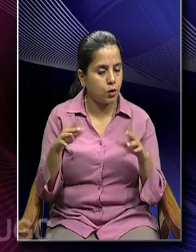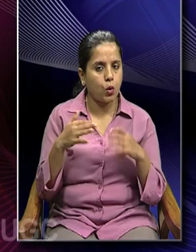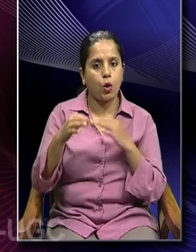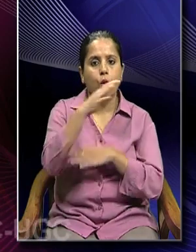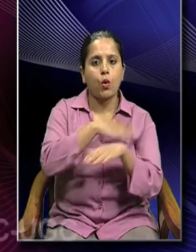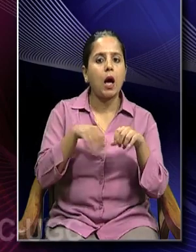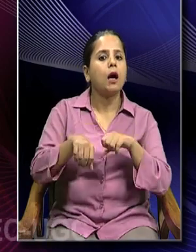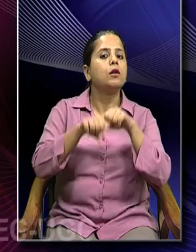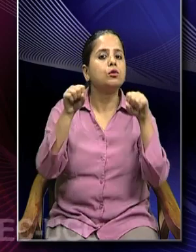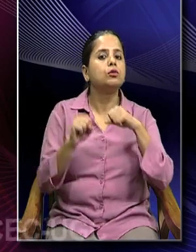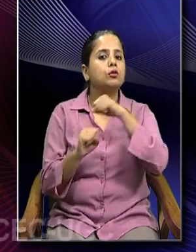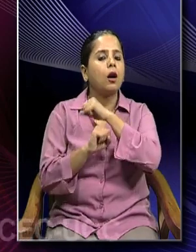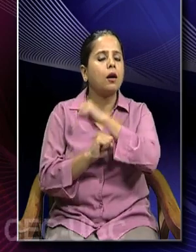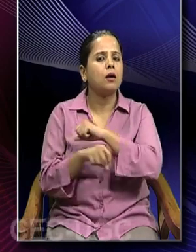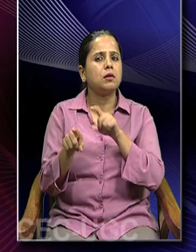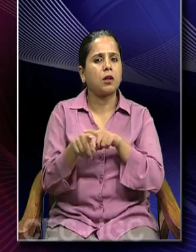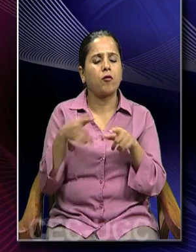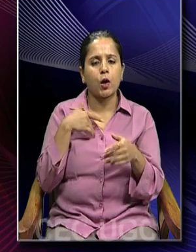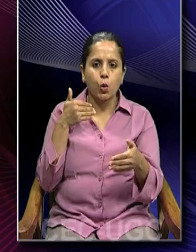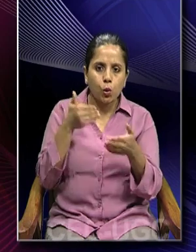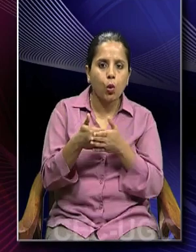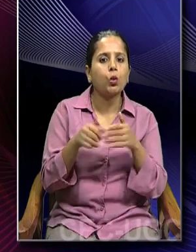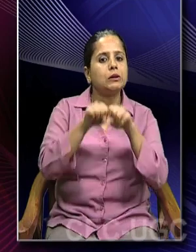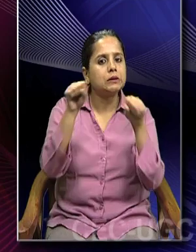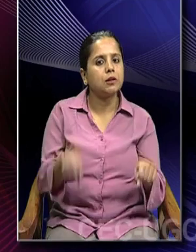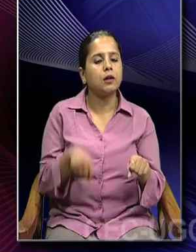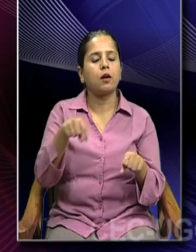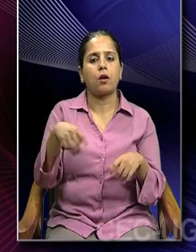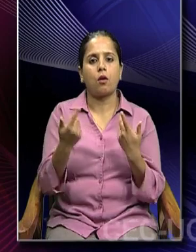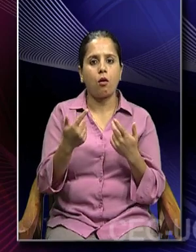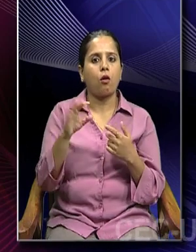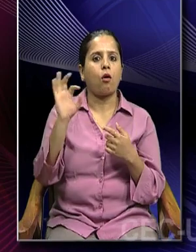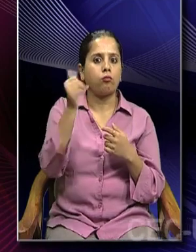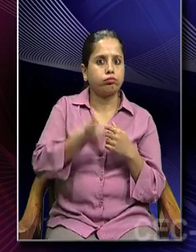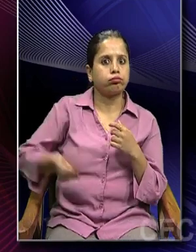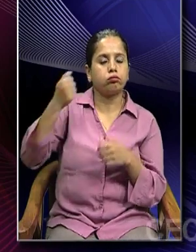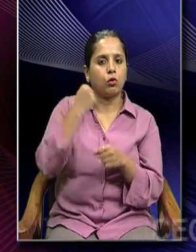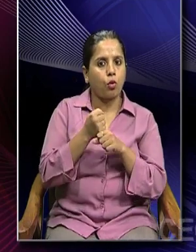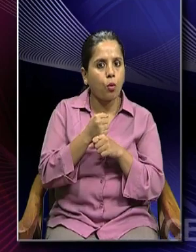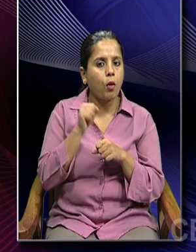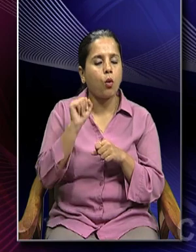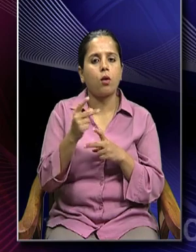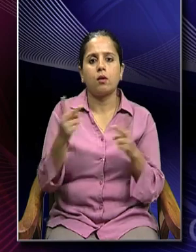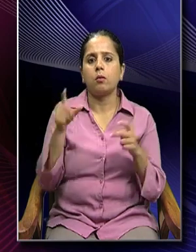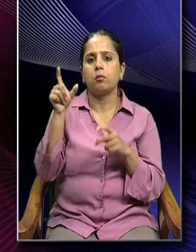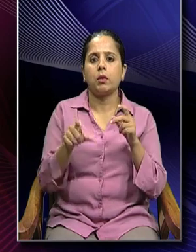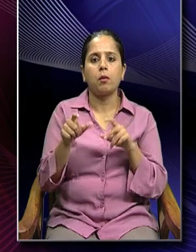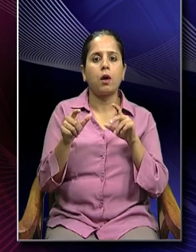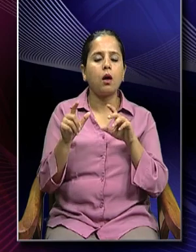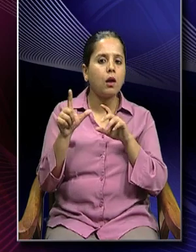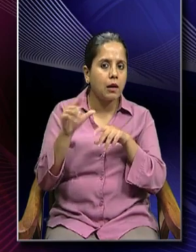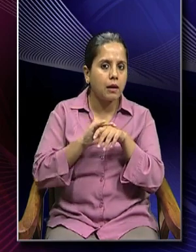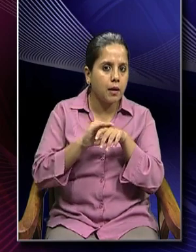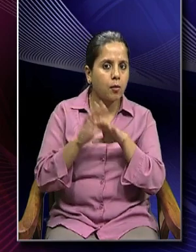organizational structure came like closed system, bureaucratic, autocratic, unionized labor. We got labor unions,